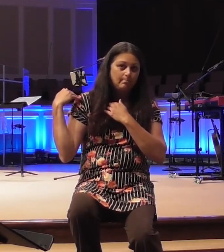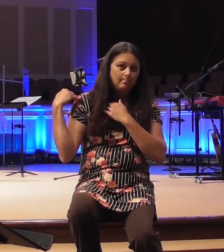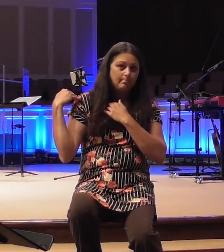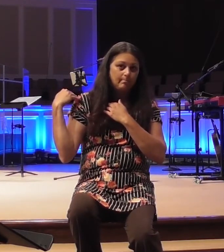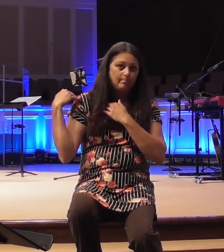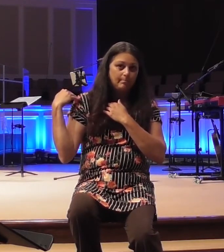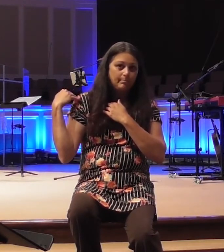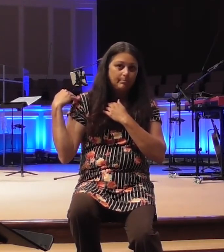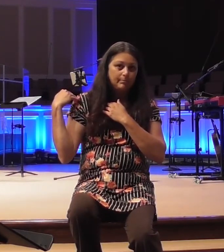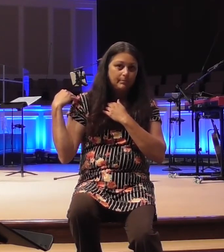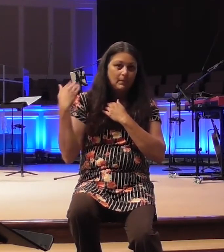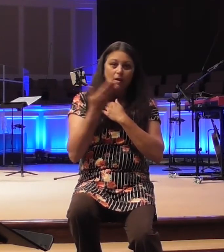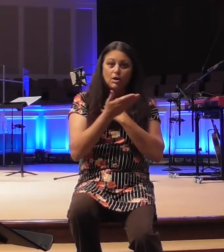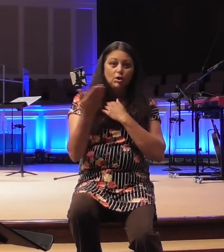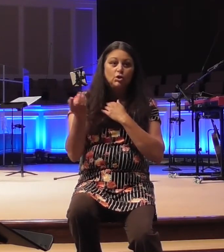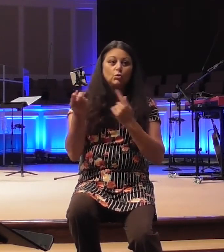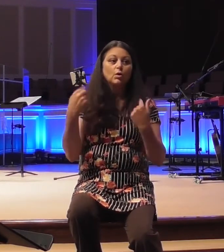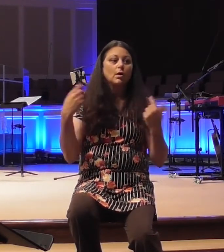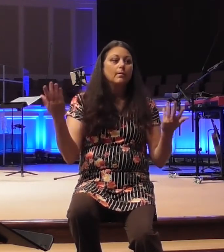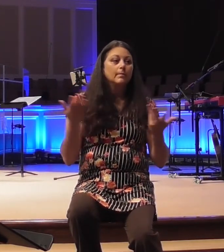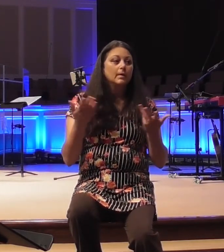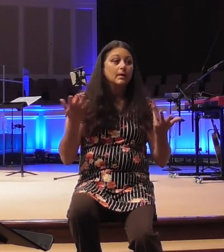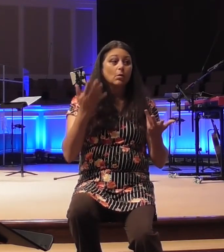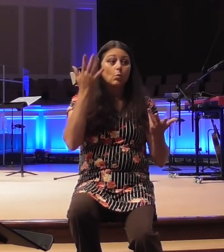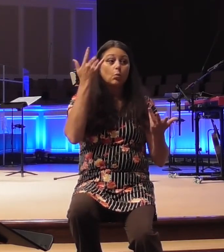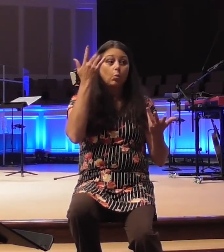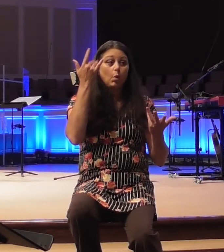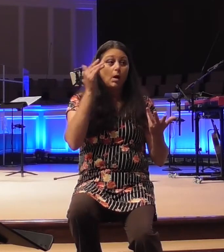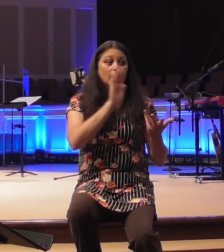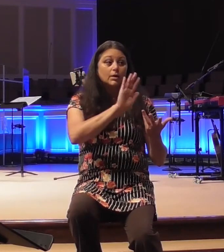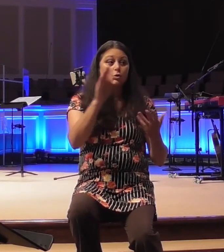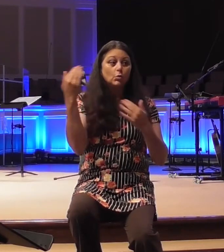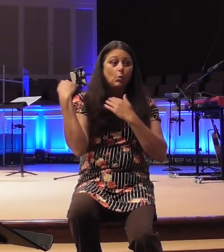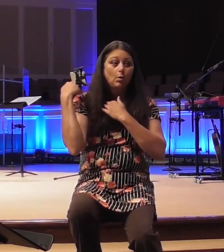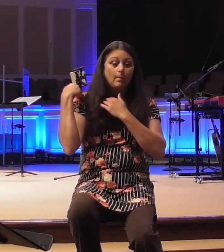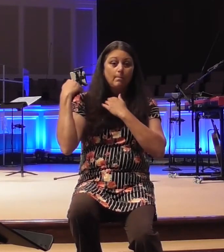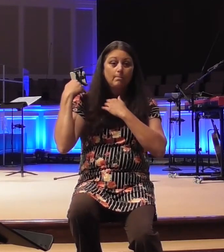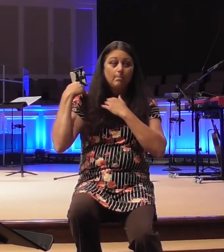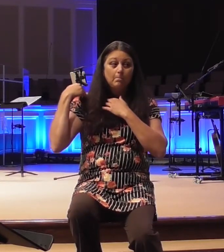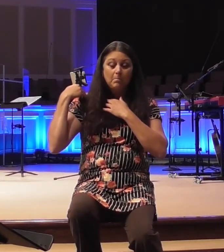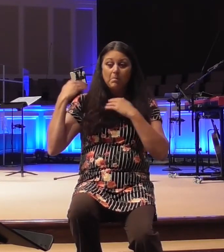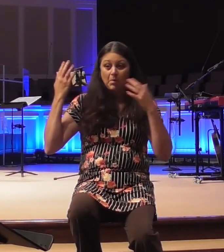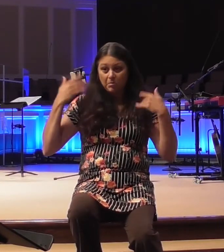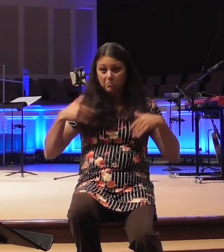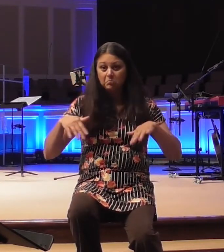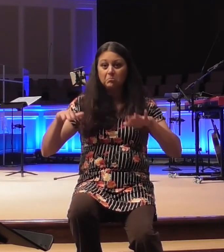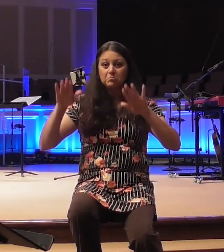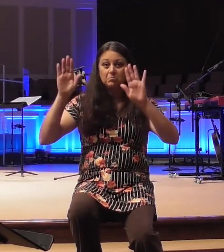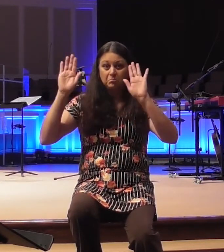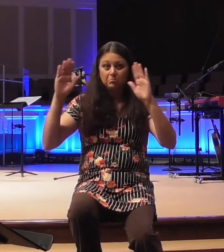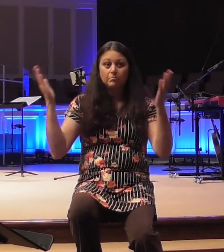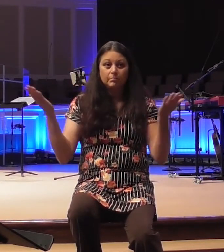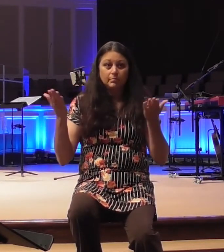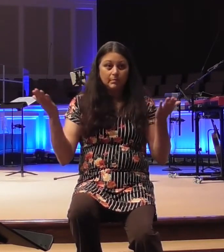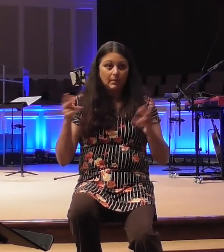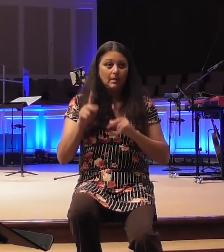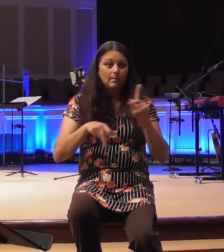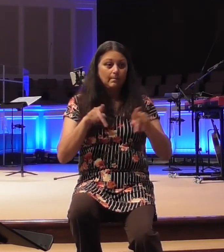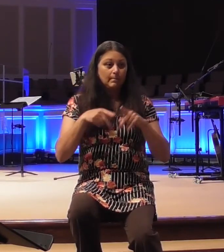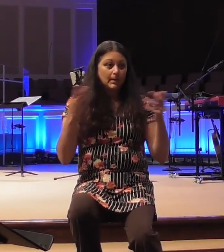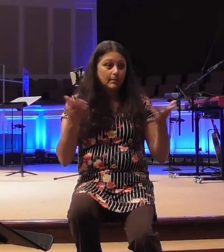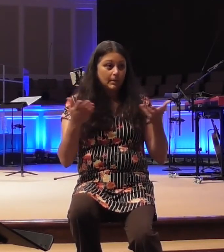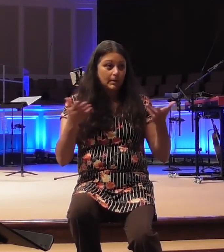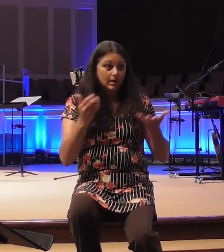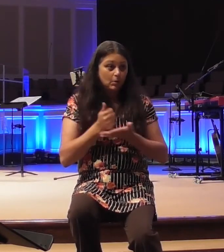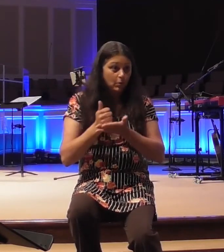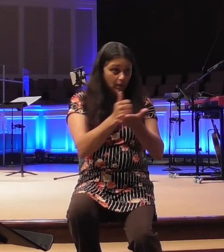This is the place where you come to lay your burden down. And you'll find a room full of people who will help you bear that burden because of the